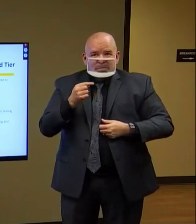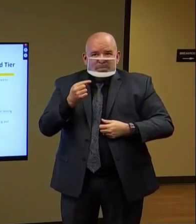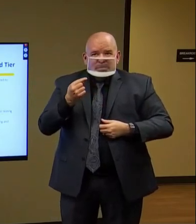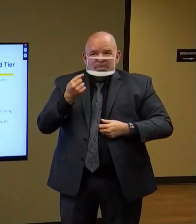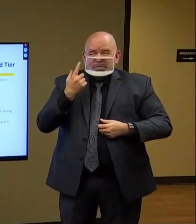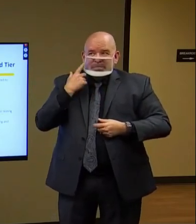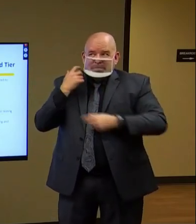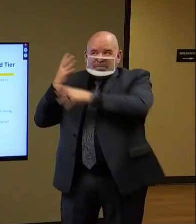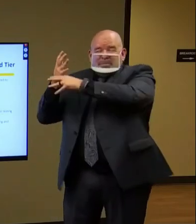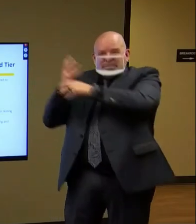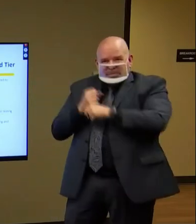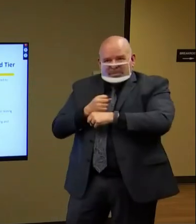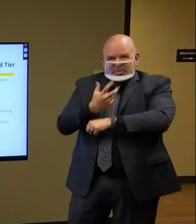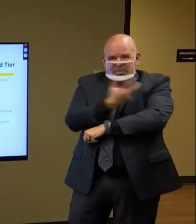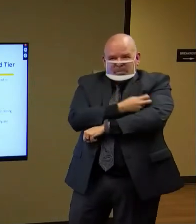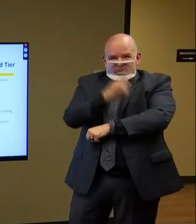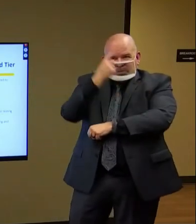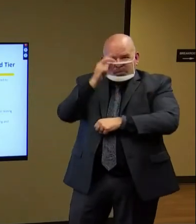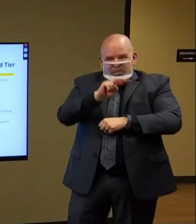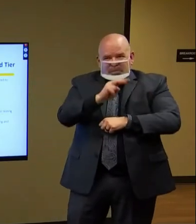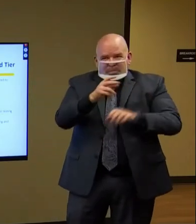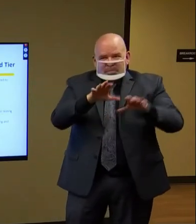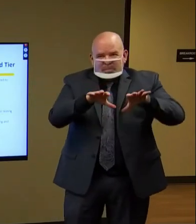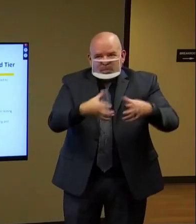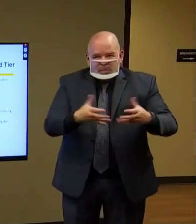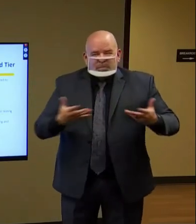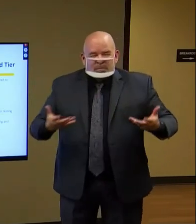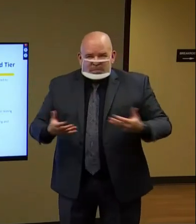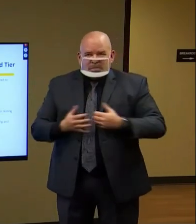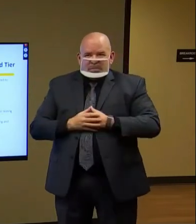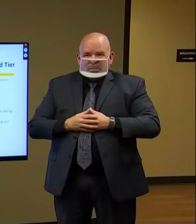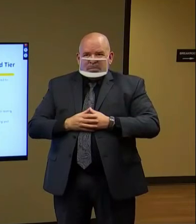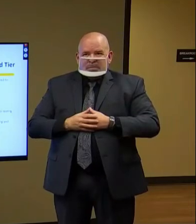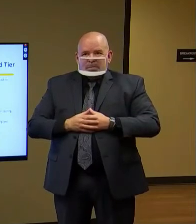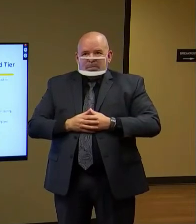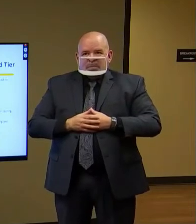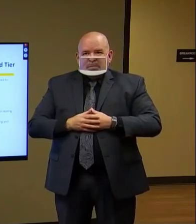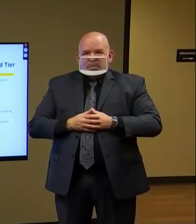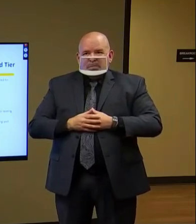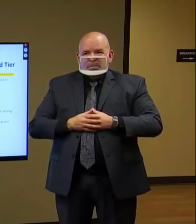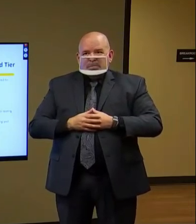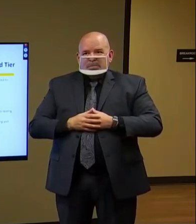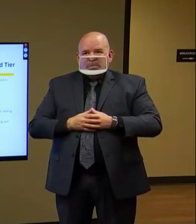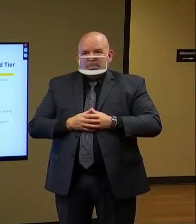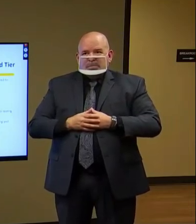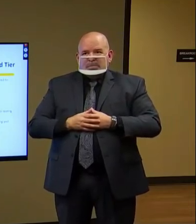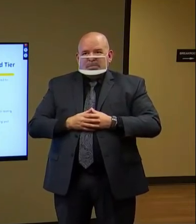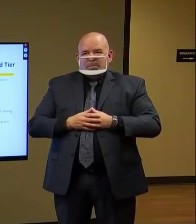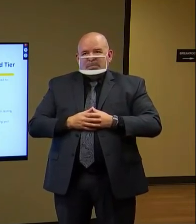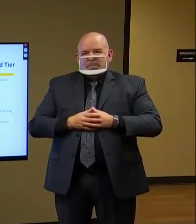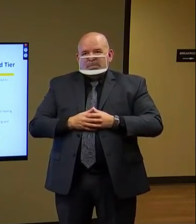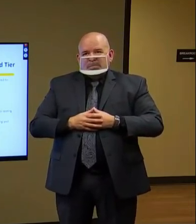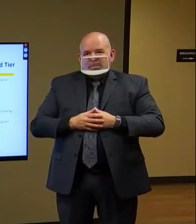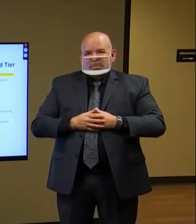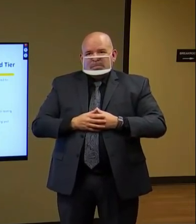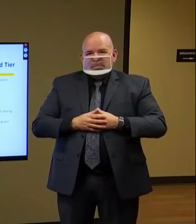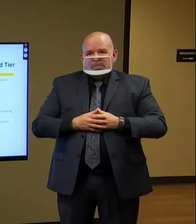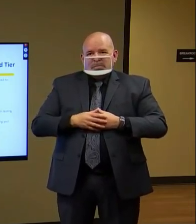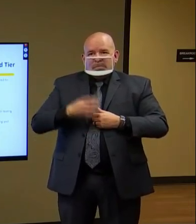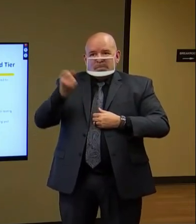presentation right before this this press conference. So, this gets into the outpatient physicians and